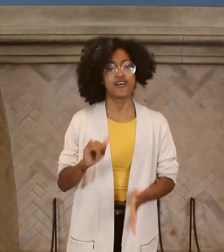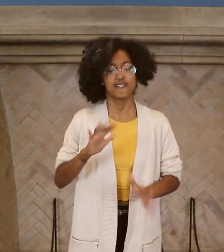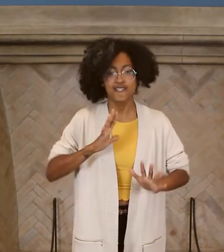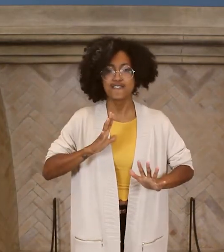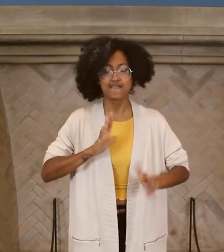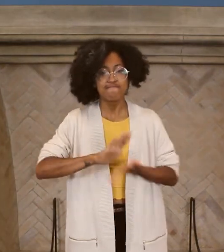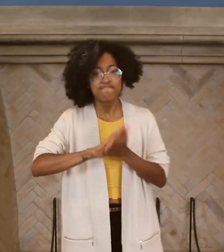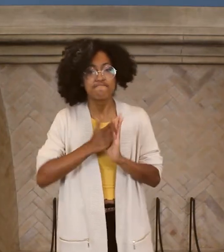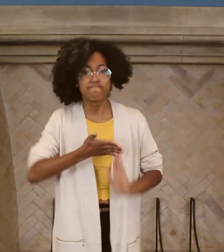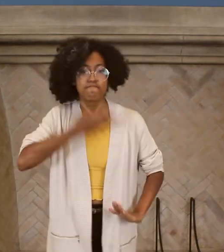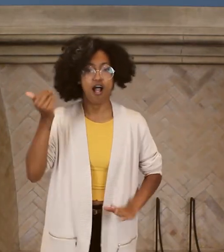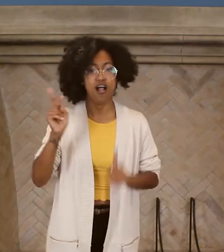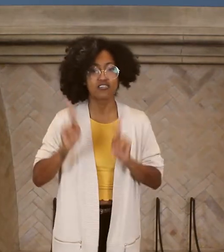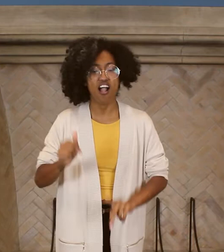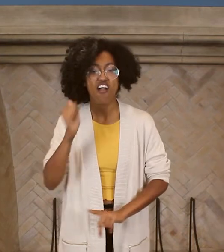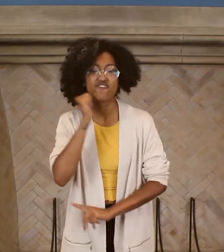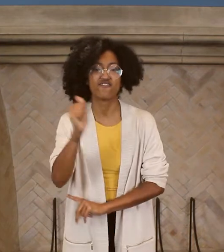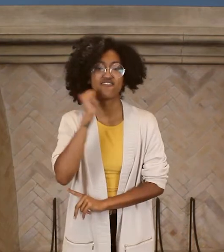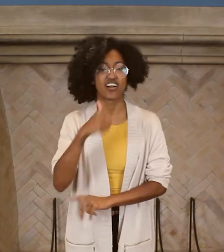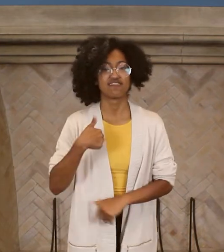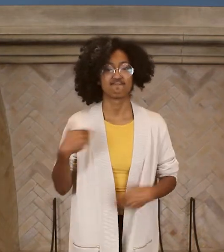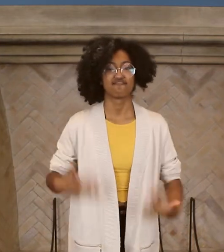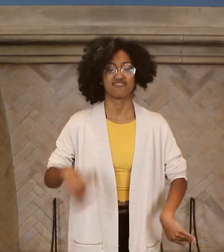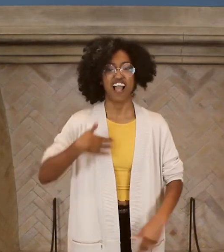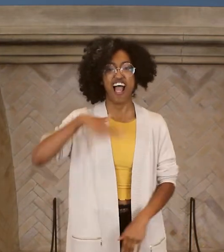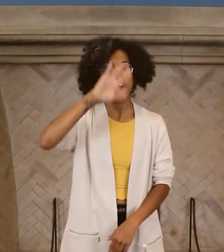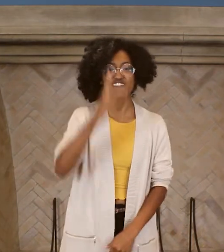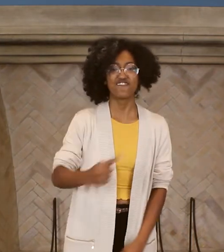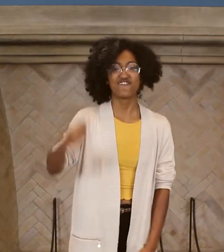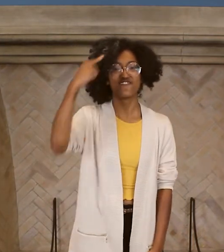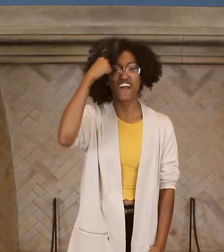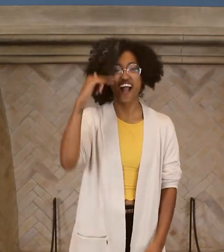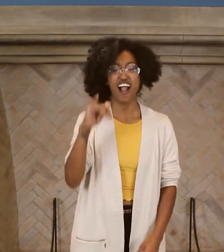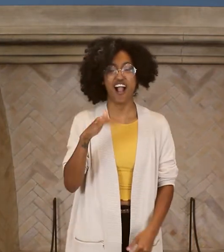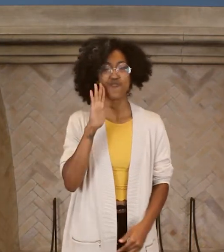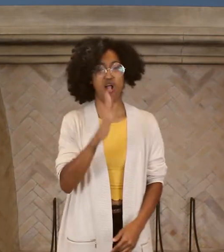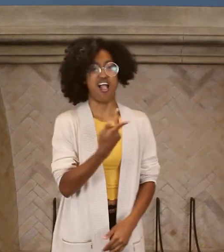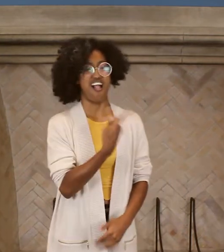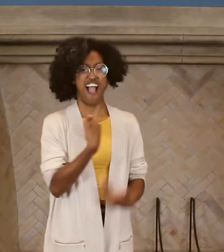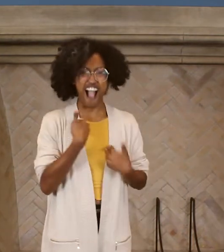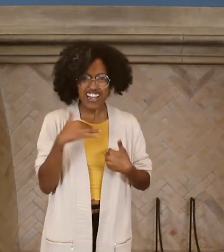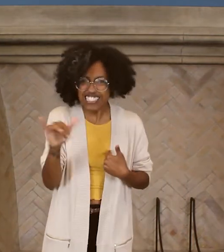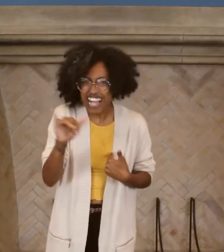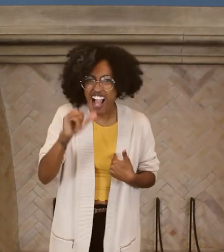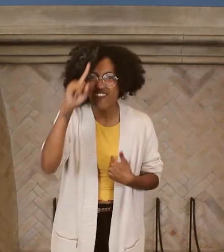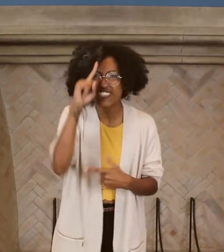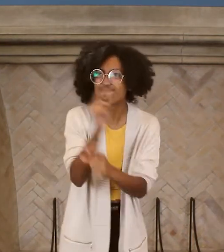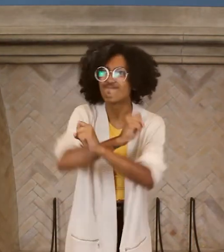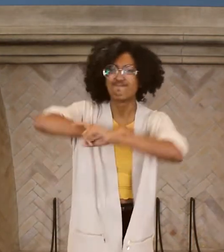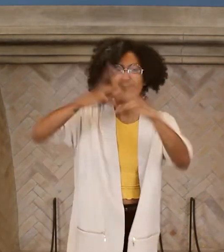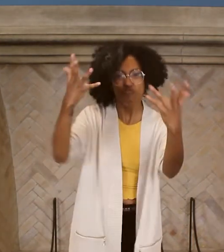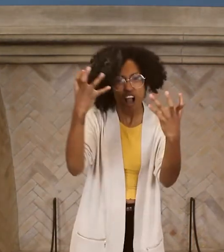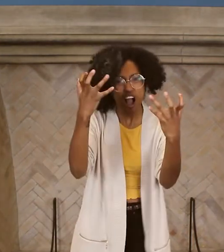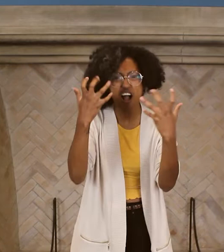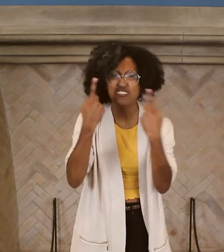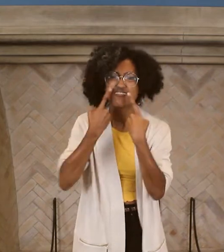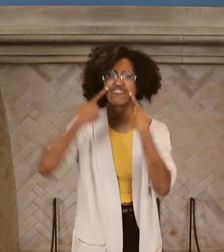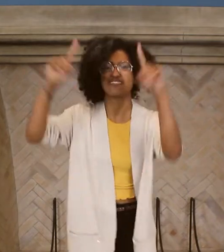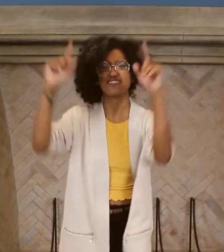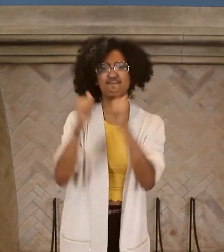my families. She really encouraged me to become a better person every day. And I never thought that her and I would